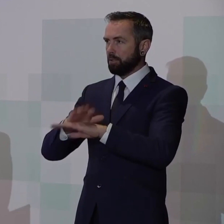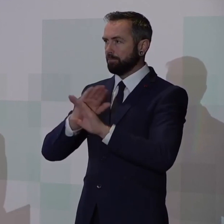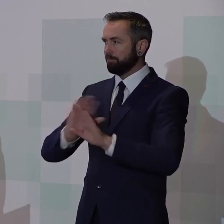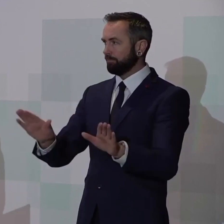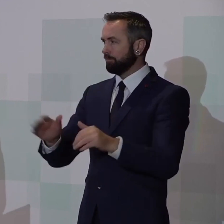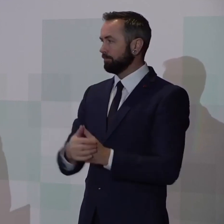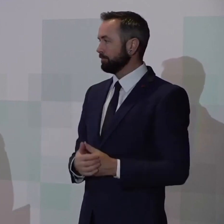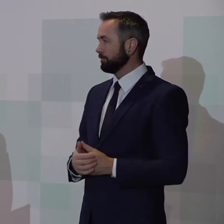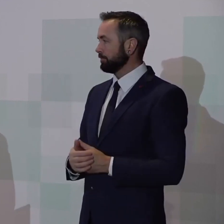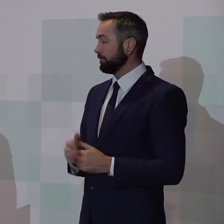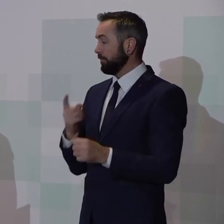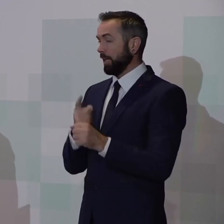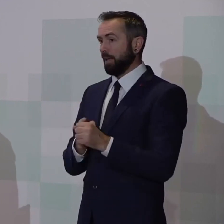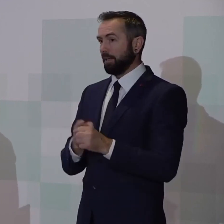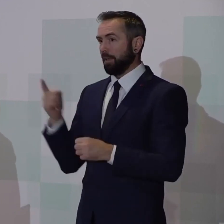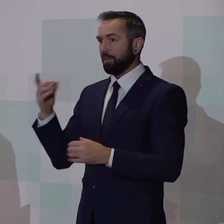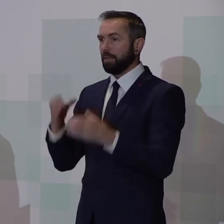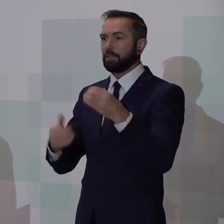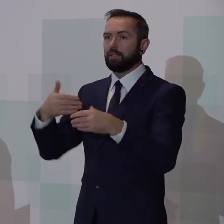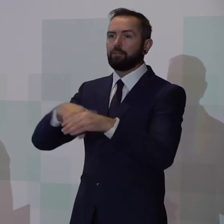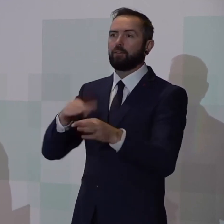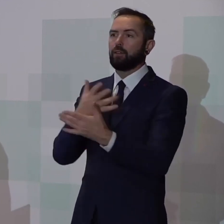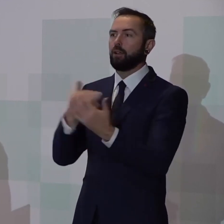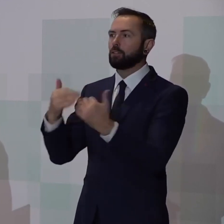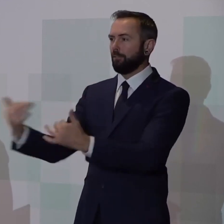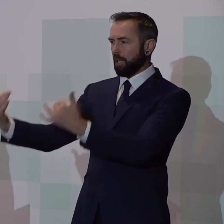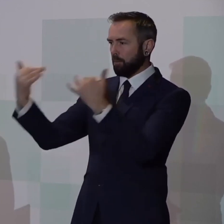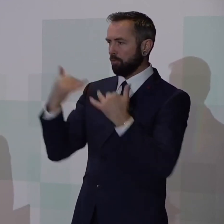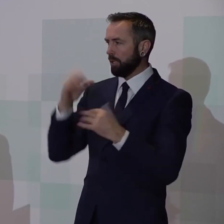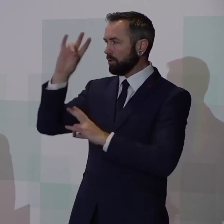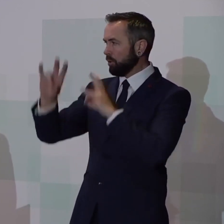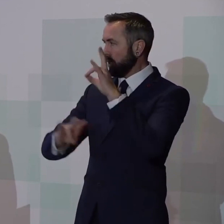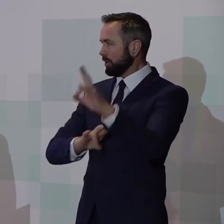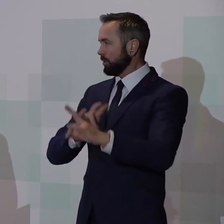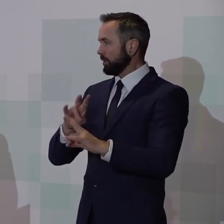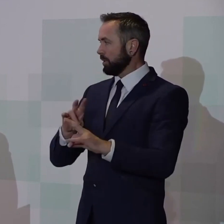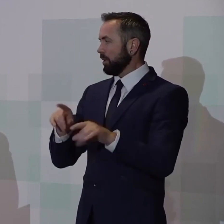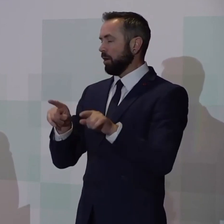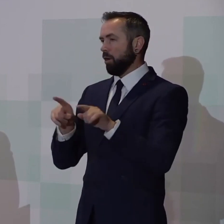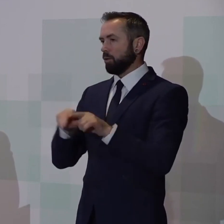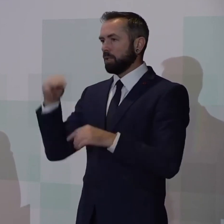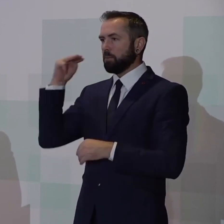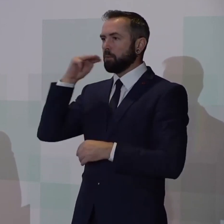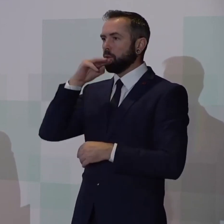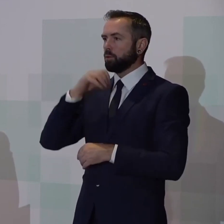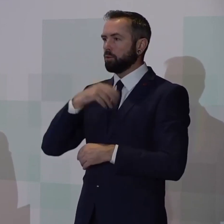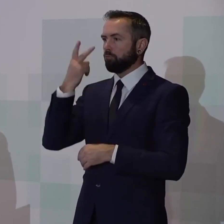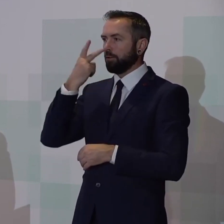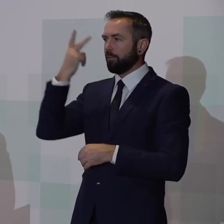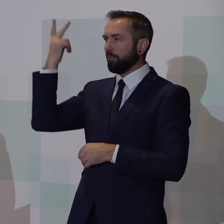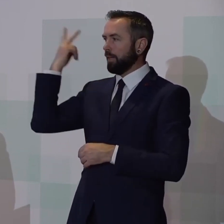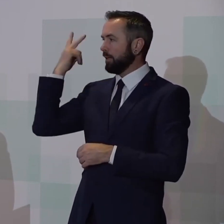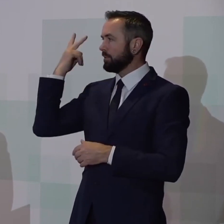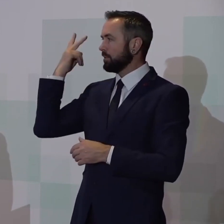Now, again, this was a case that involved a lot of immigration questions. And I think it's also important to reflect